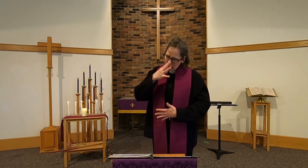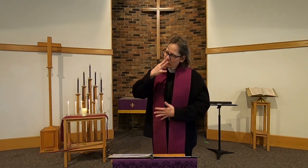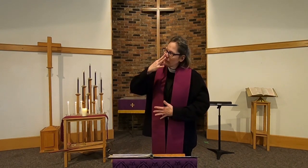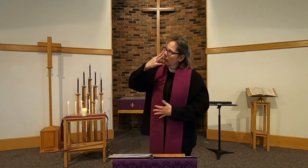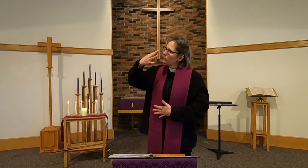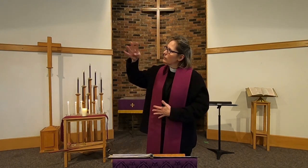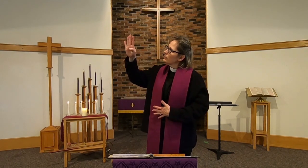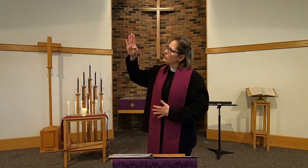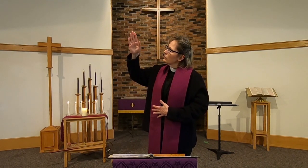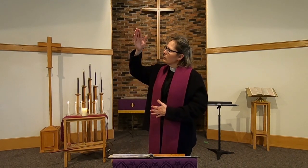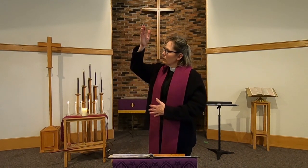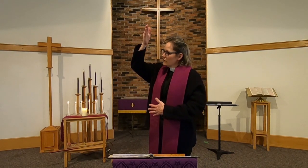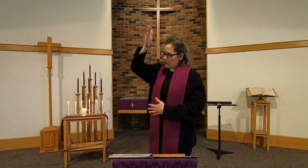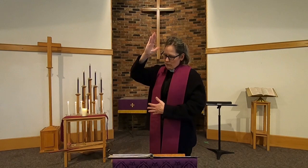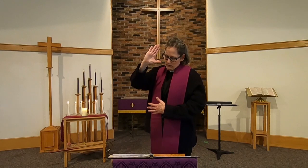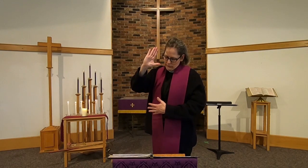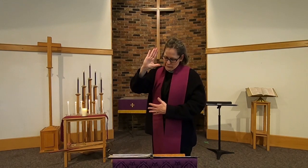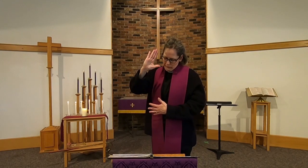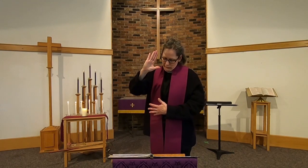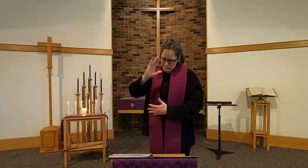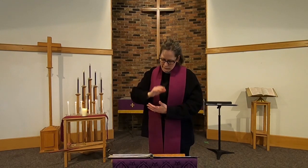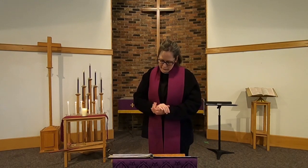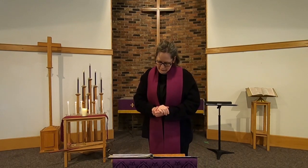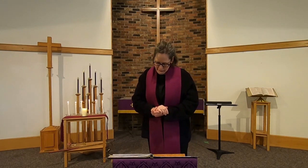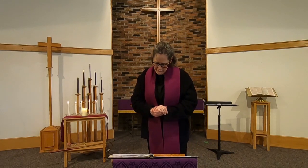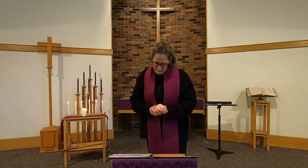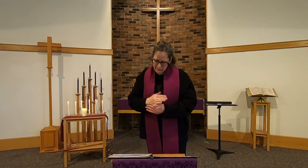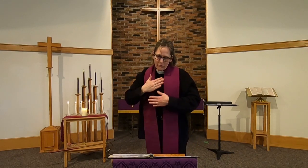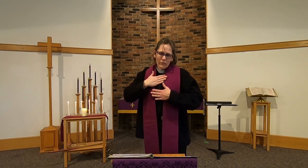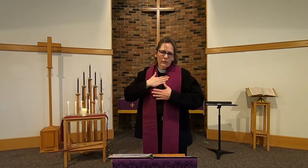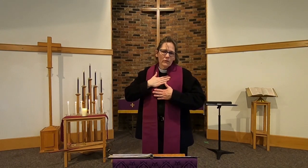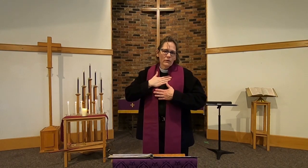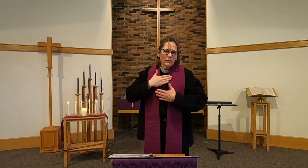We acknowledge when we ignore our good God.